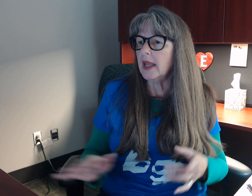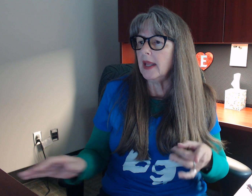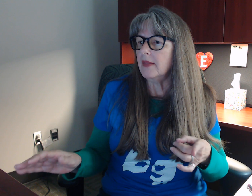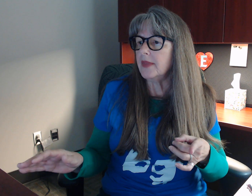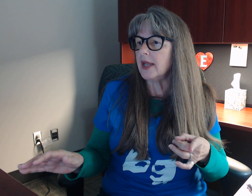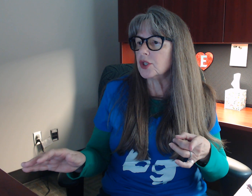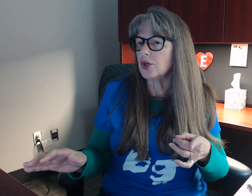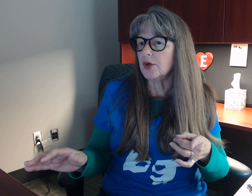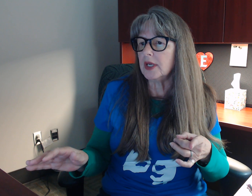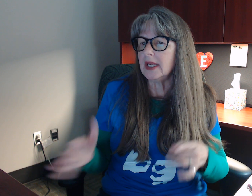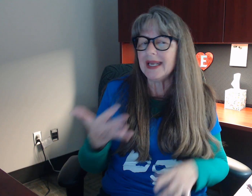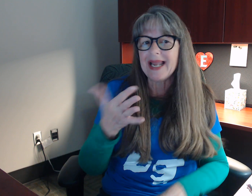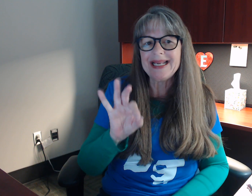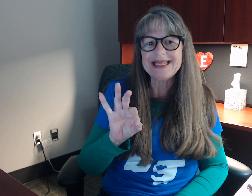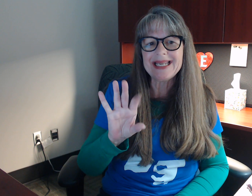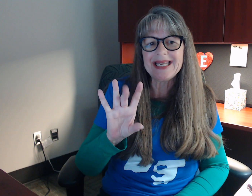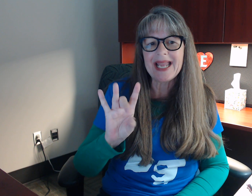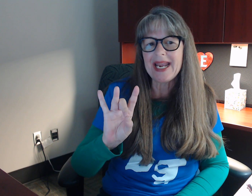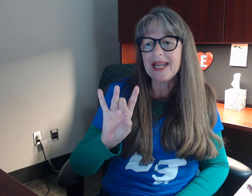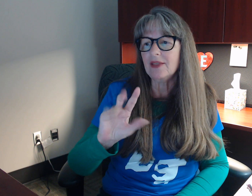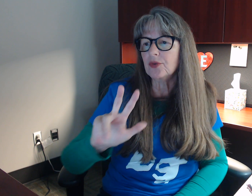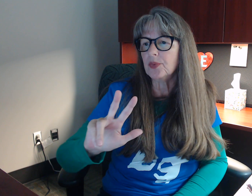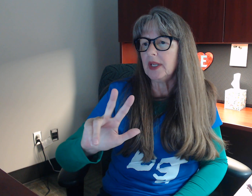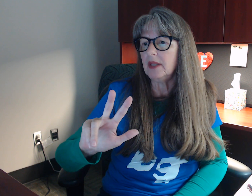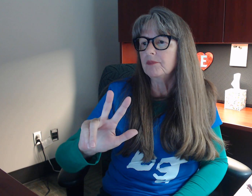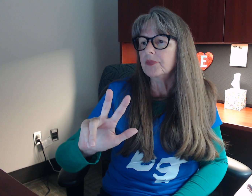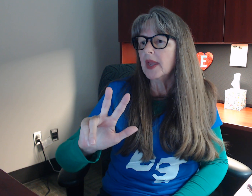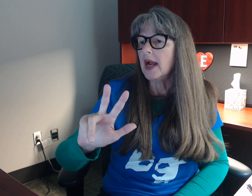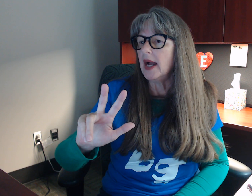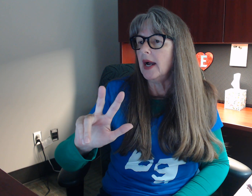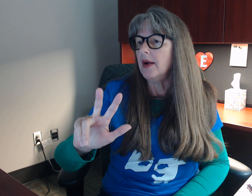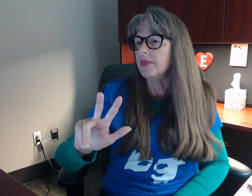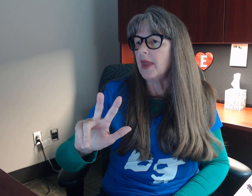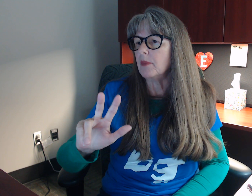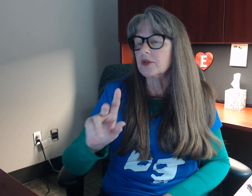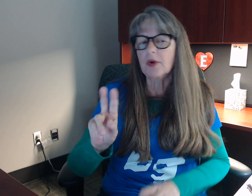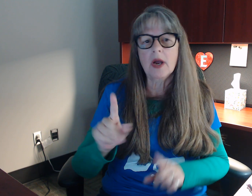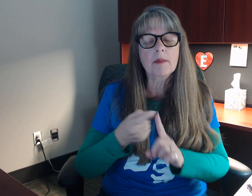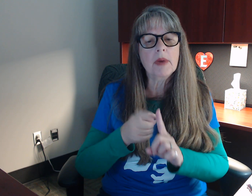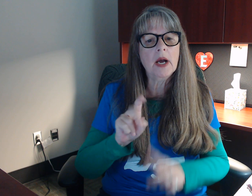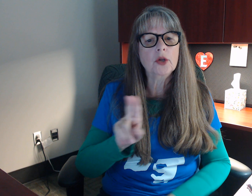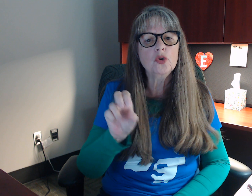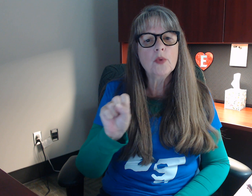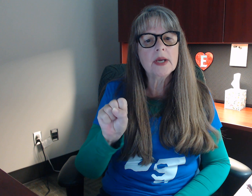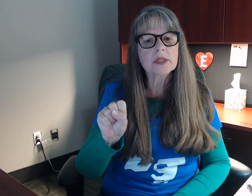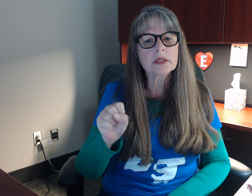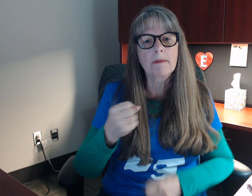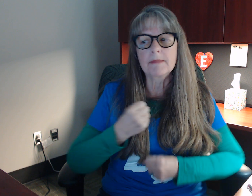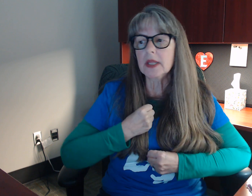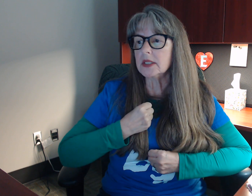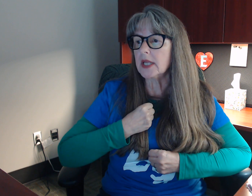and that started in 1983. That was from a U.S.